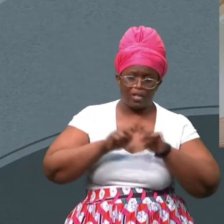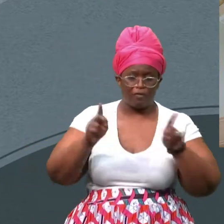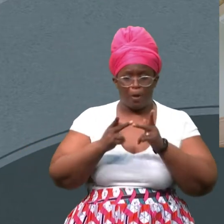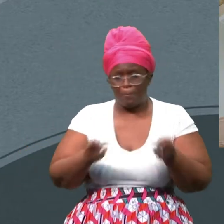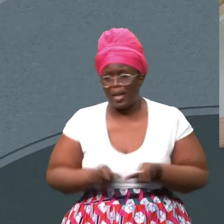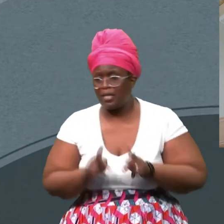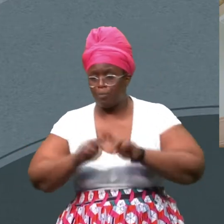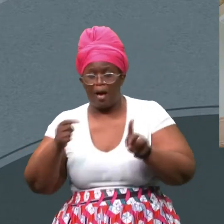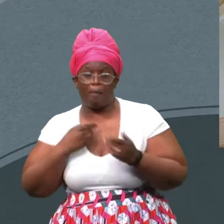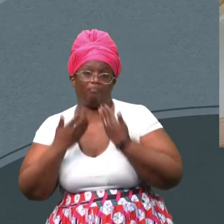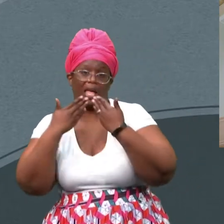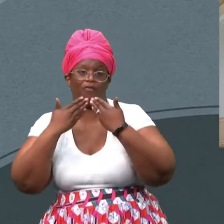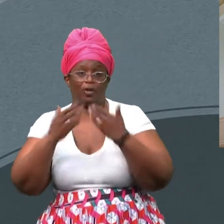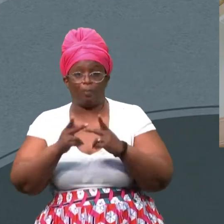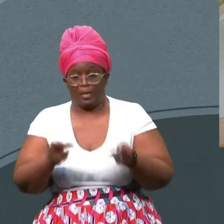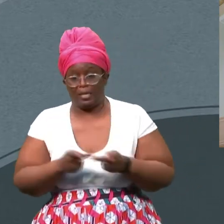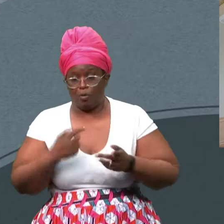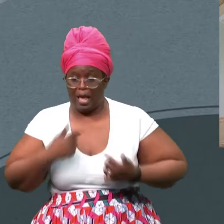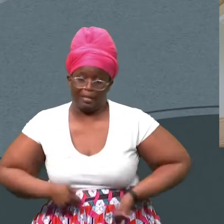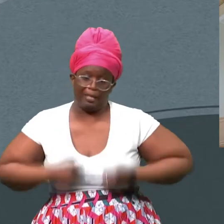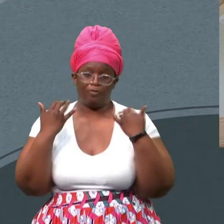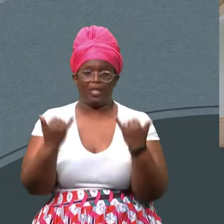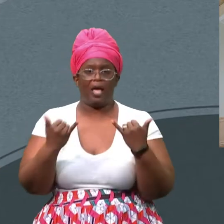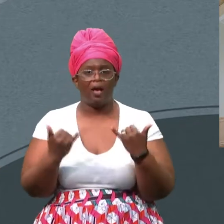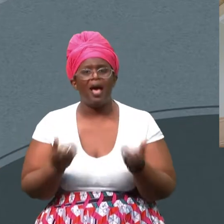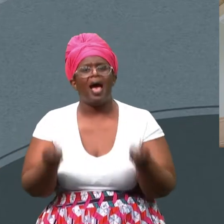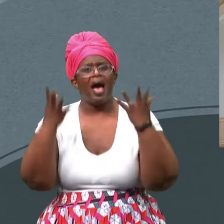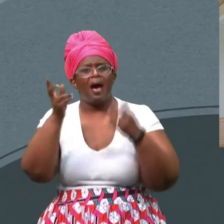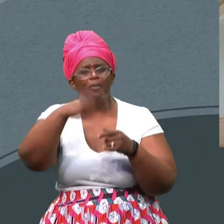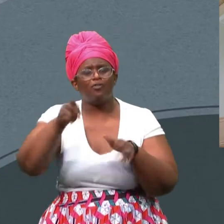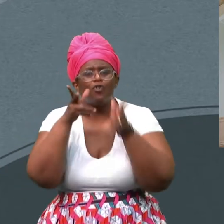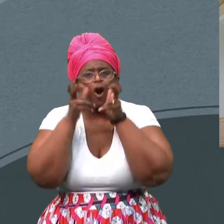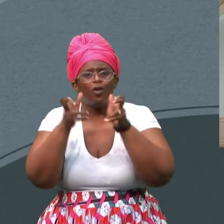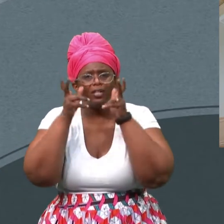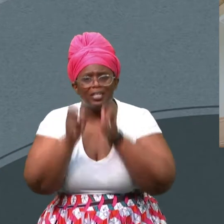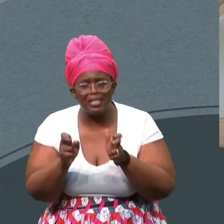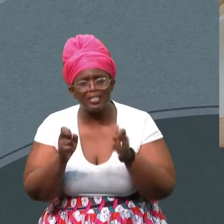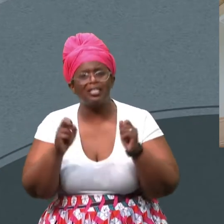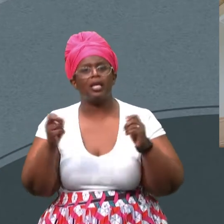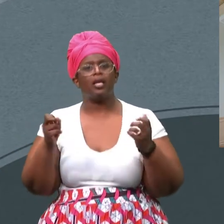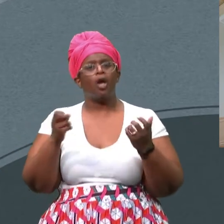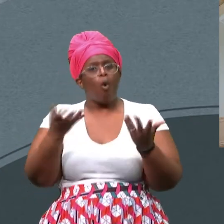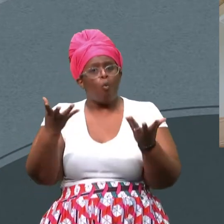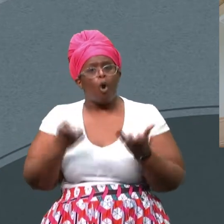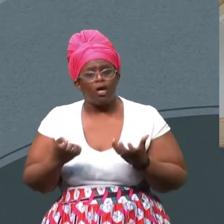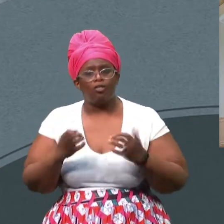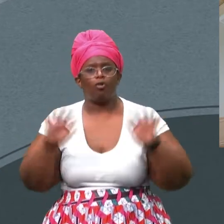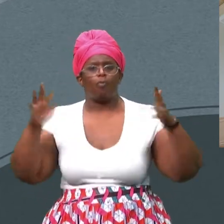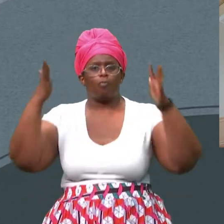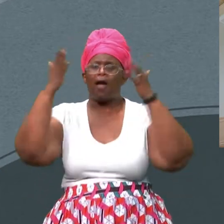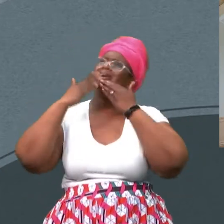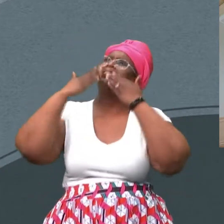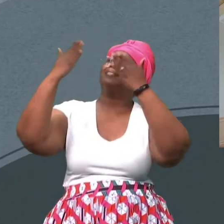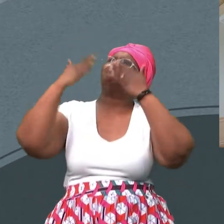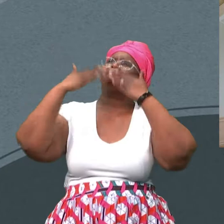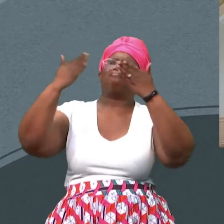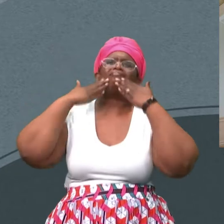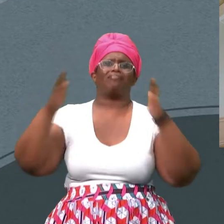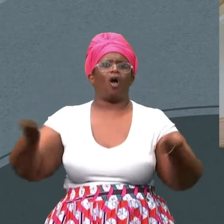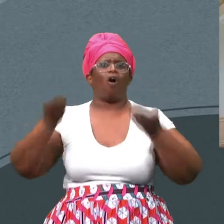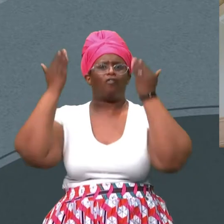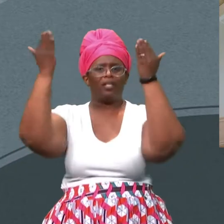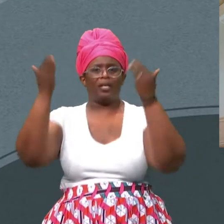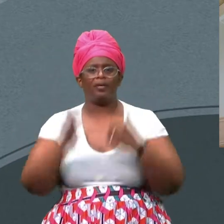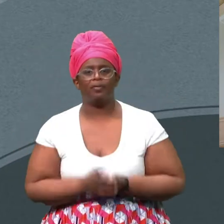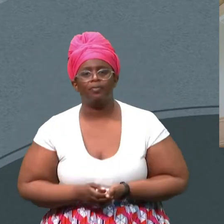today that can say, God, I want to offer a grateful praise? the blind hymn writer. You missed that. I